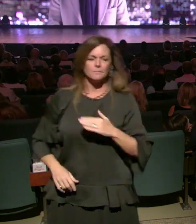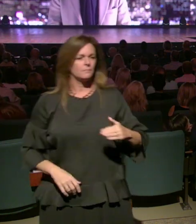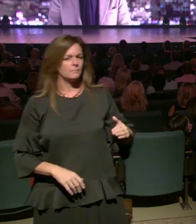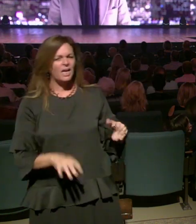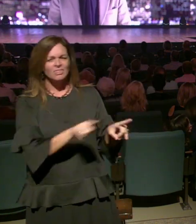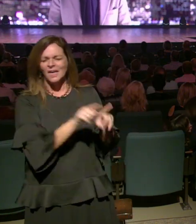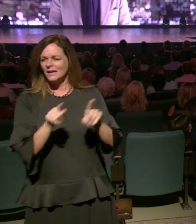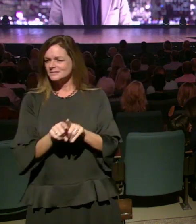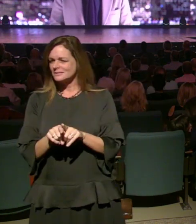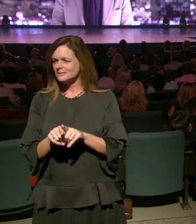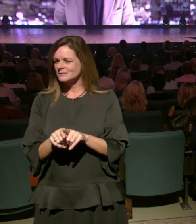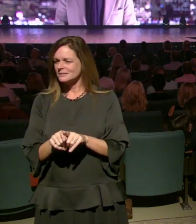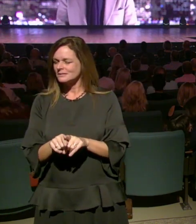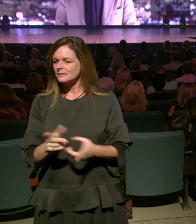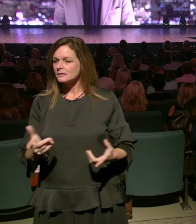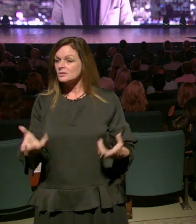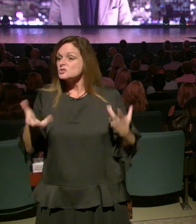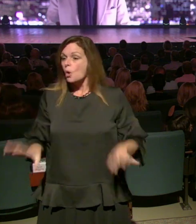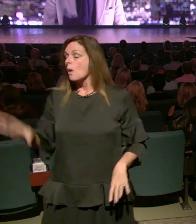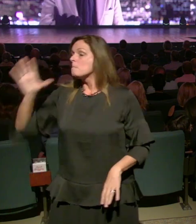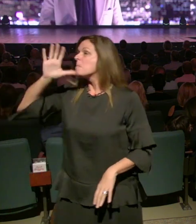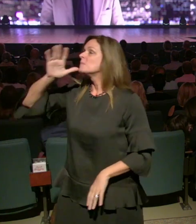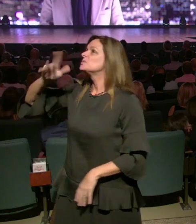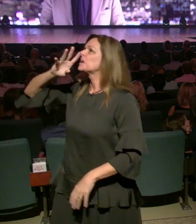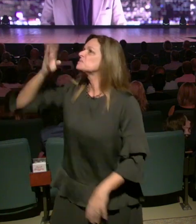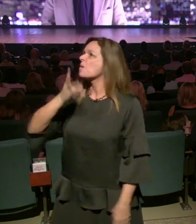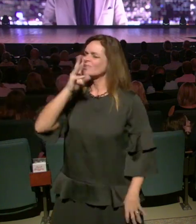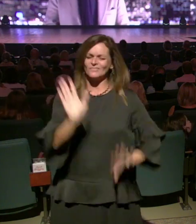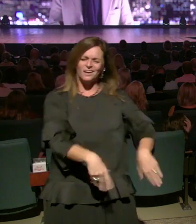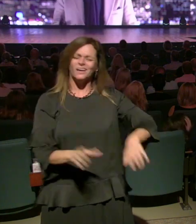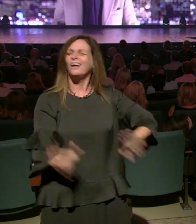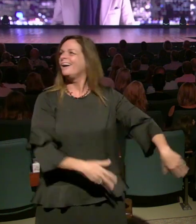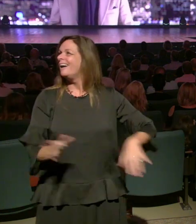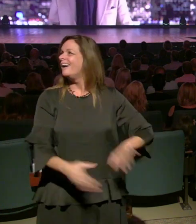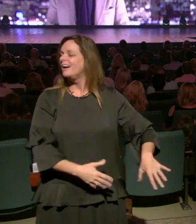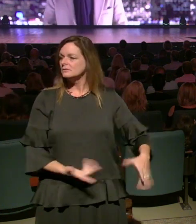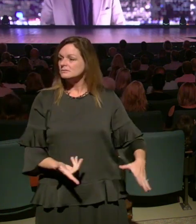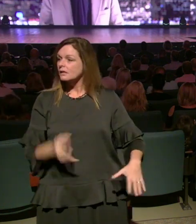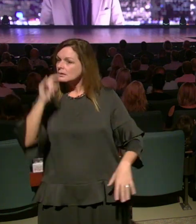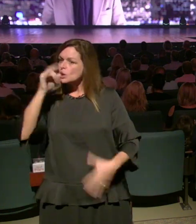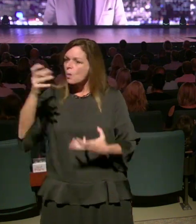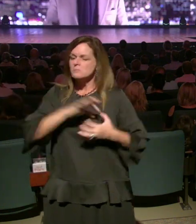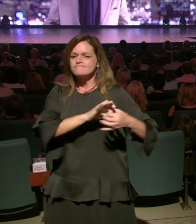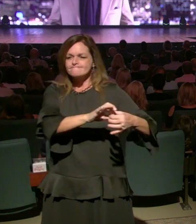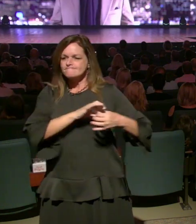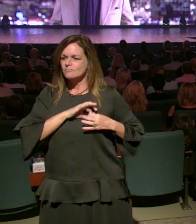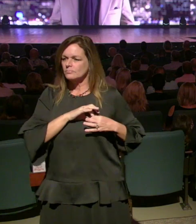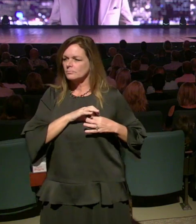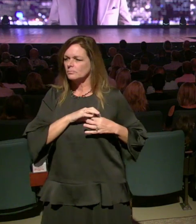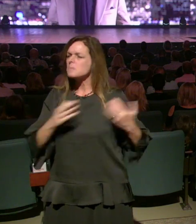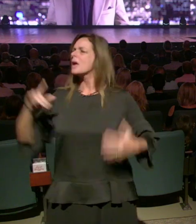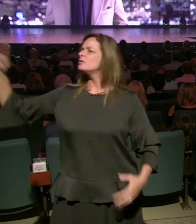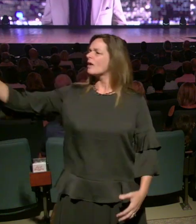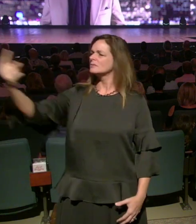go unseen or unnoticed. God sees us. He sees you today. You might have walked into church and you feel unnoticed.